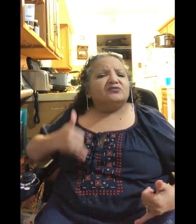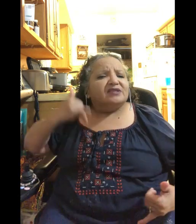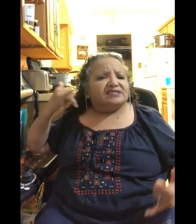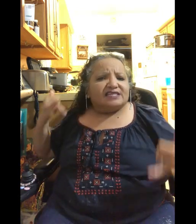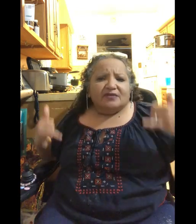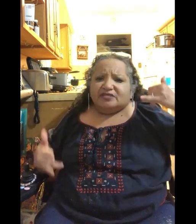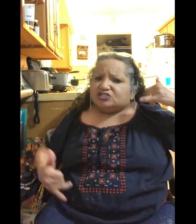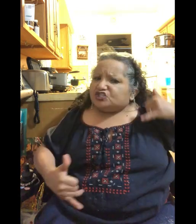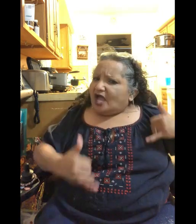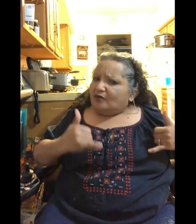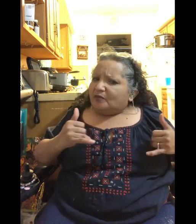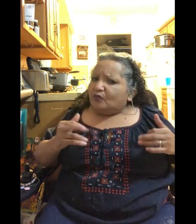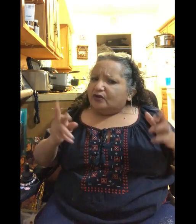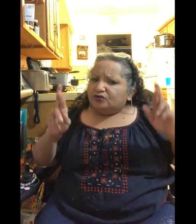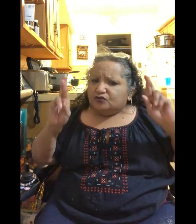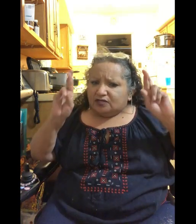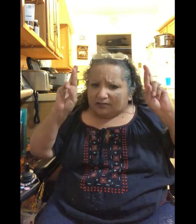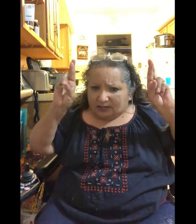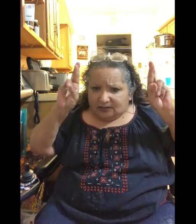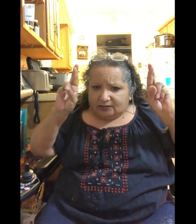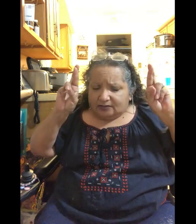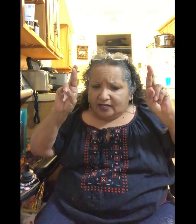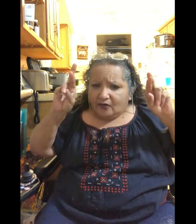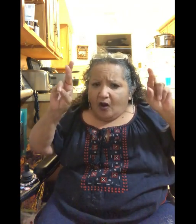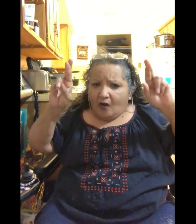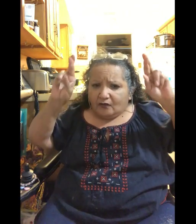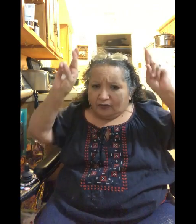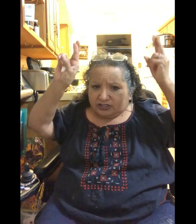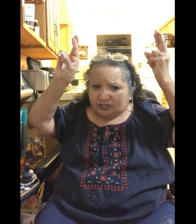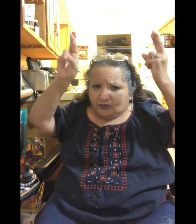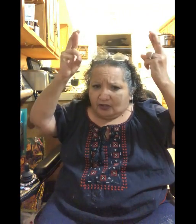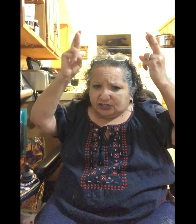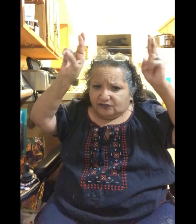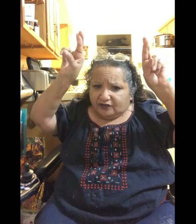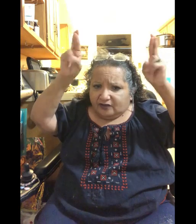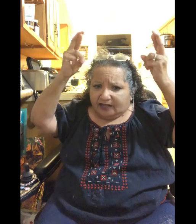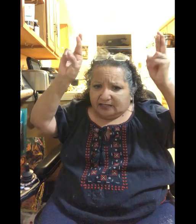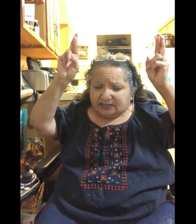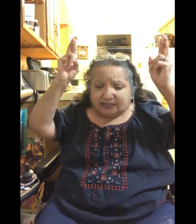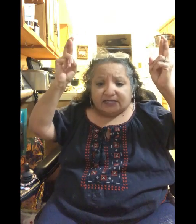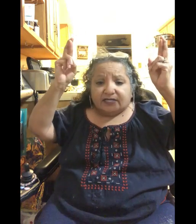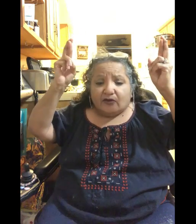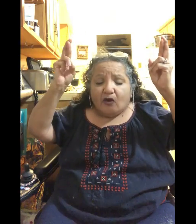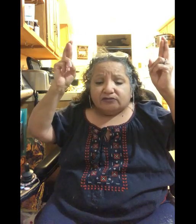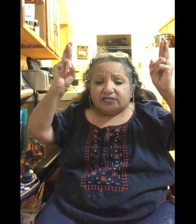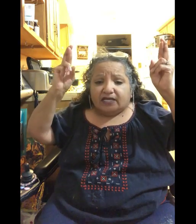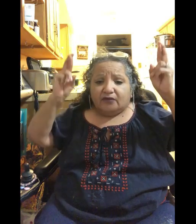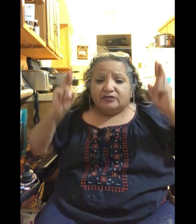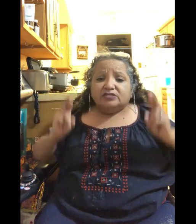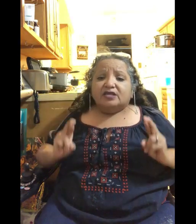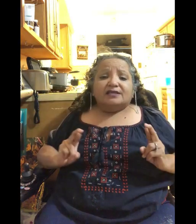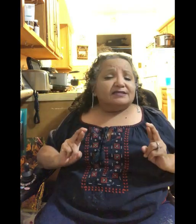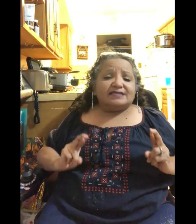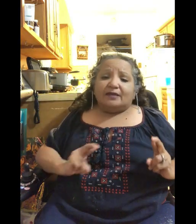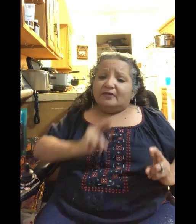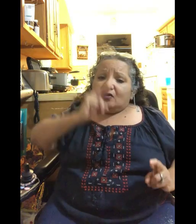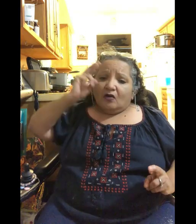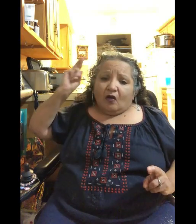be the same as shout, but we're going to do the letter R, which is crossing your finger like this. That's the letter R in sign language. The same. Over